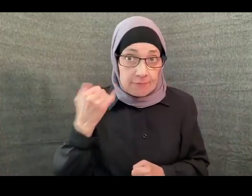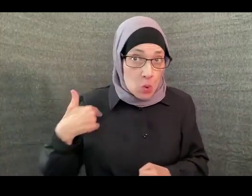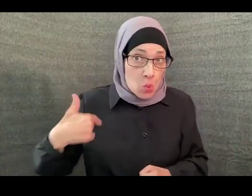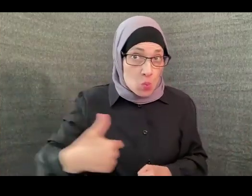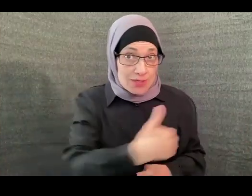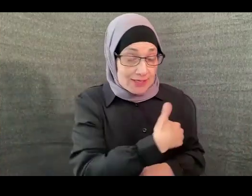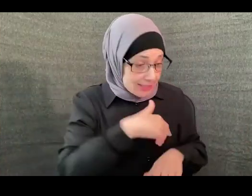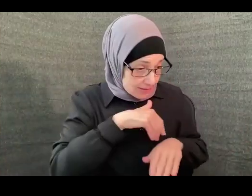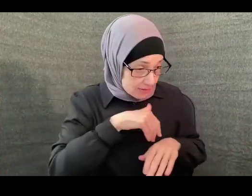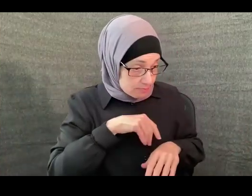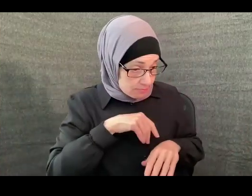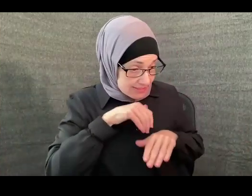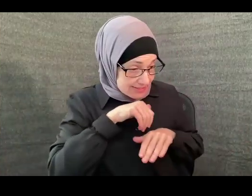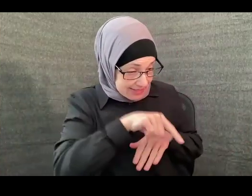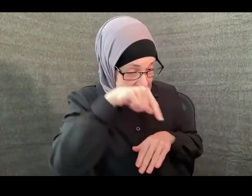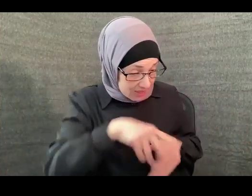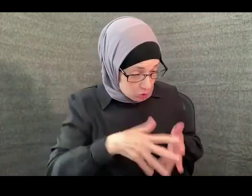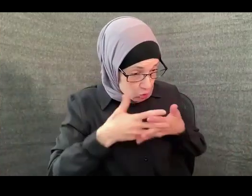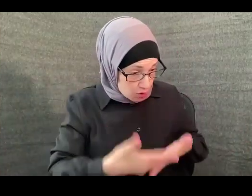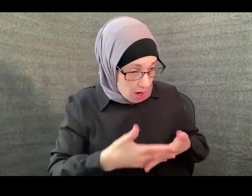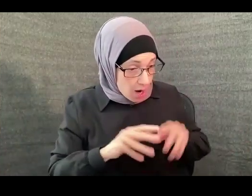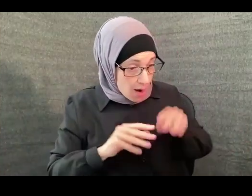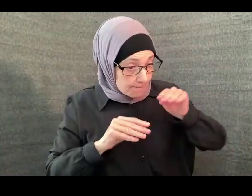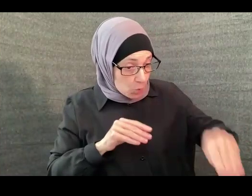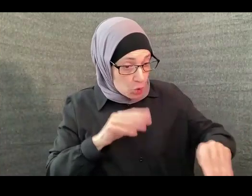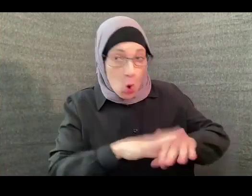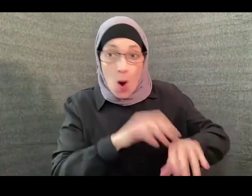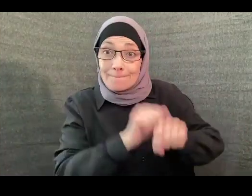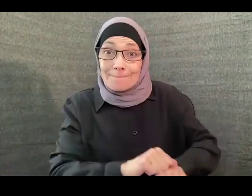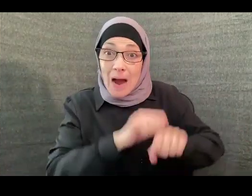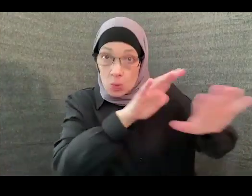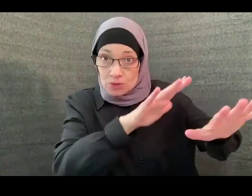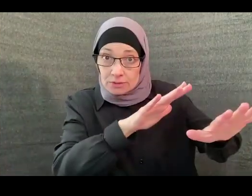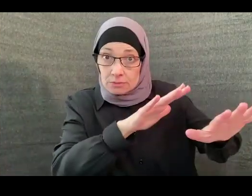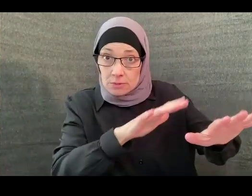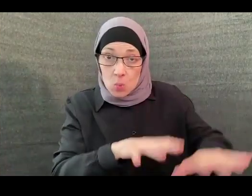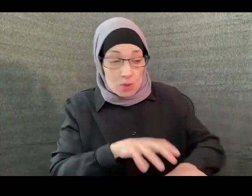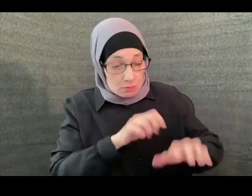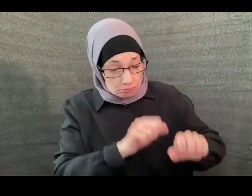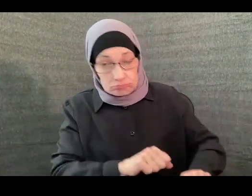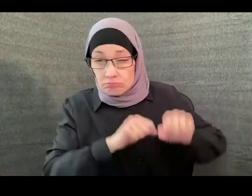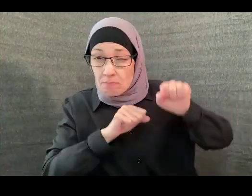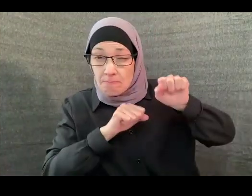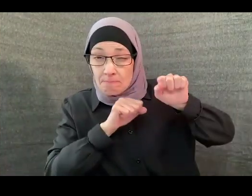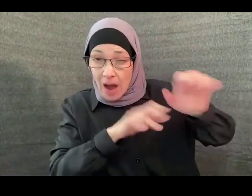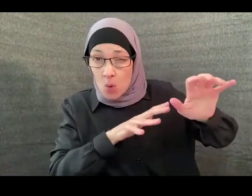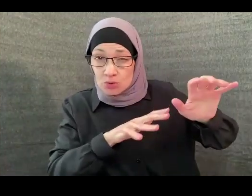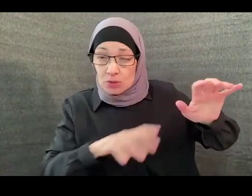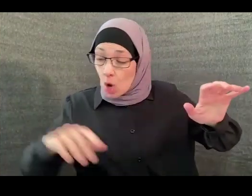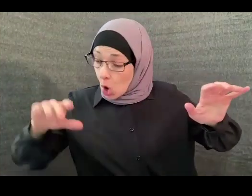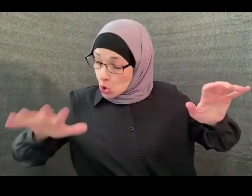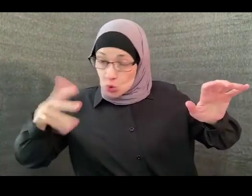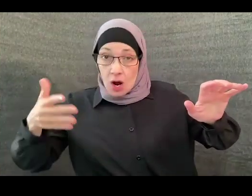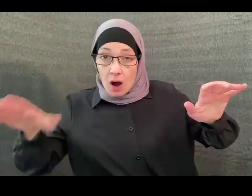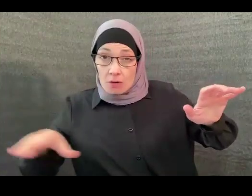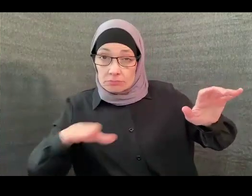on a mountain, you would surely have seen it crumbling, humbling itself,